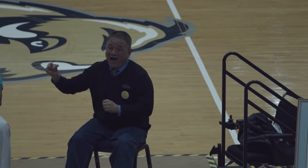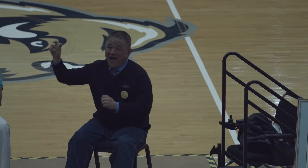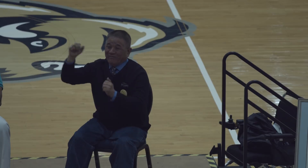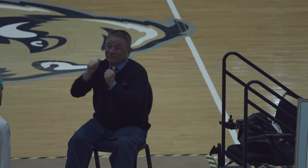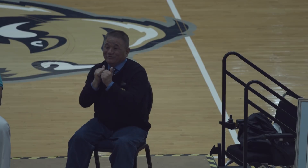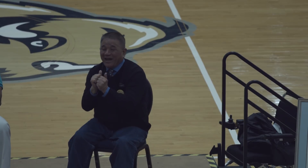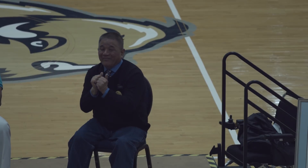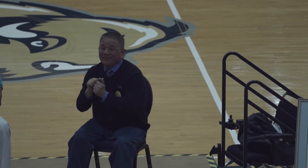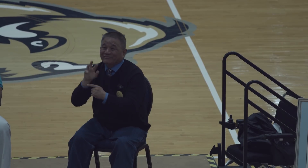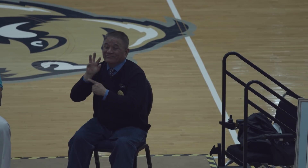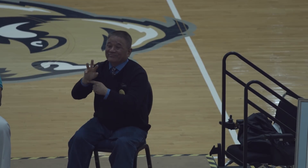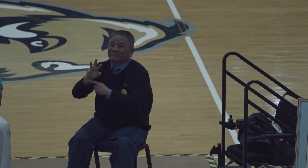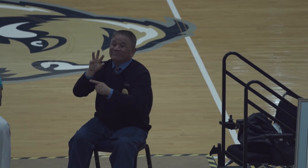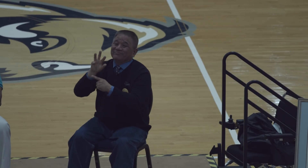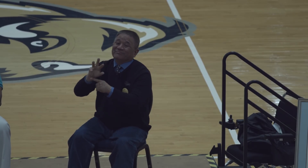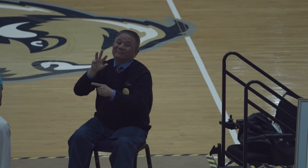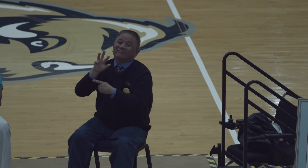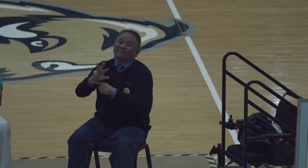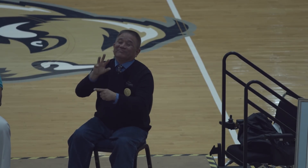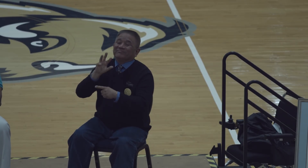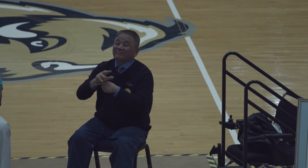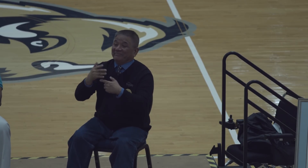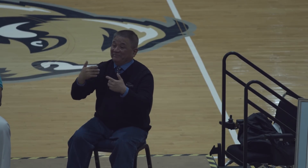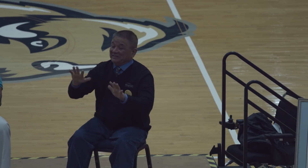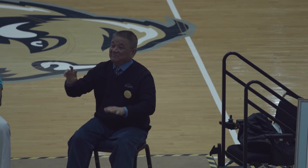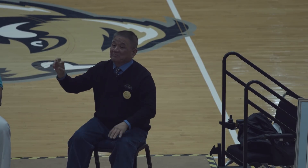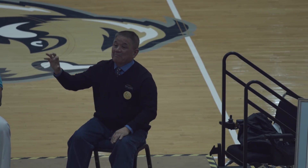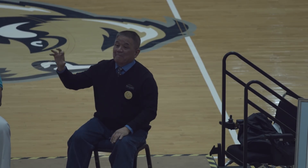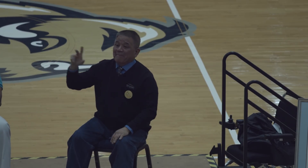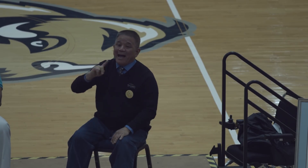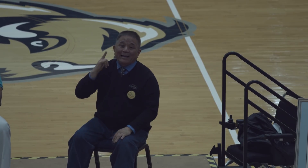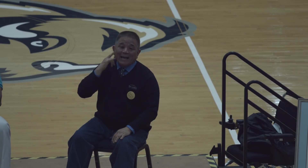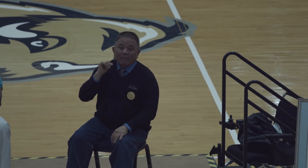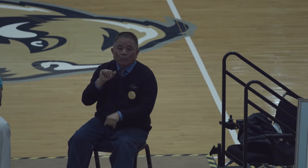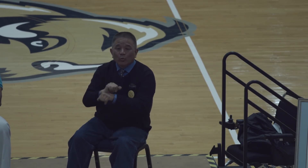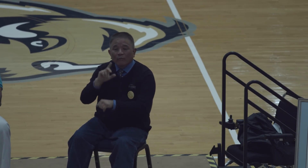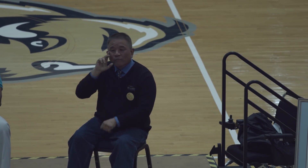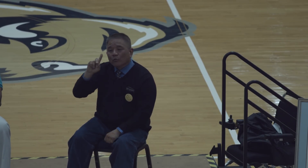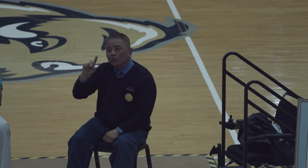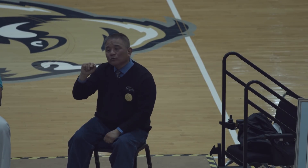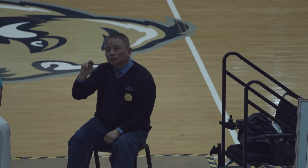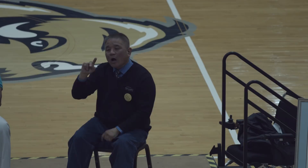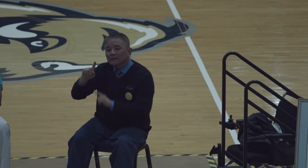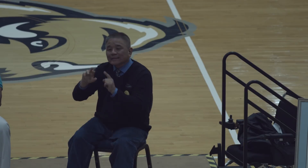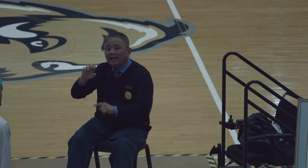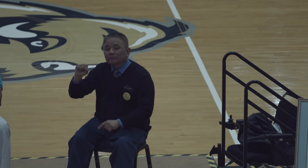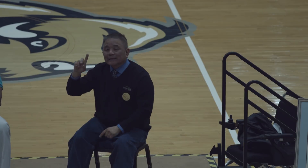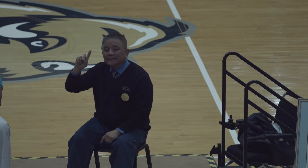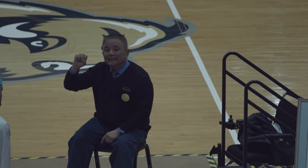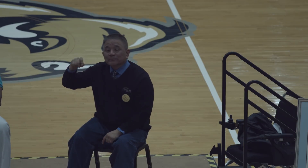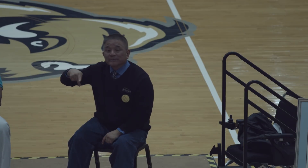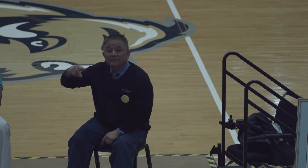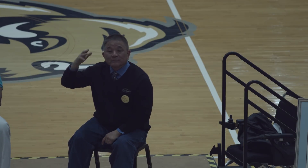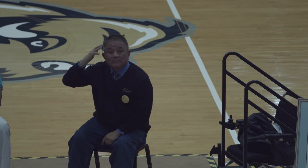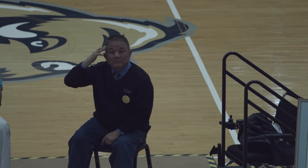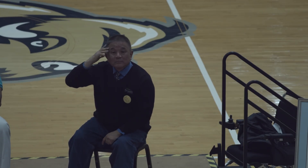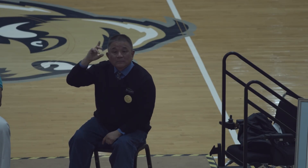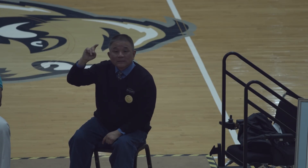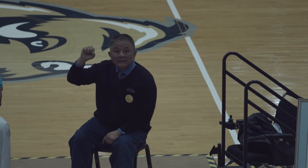remember that. You and I traveling to Alaska, doing film work. And then going back to California, I got to work for Dawn Sign Press.